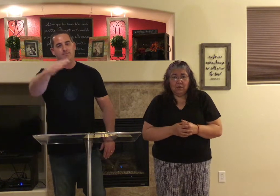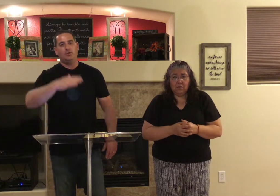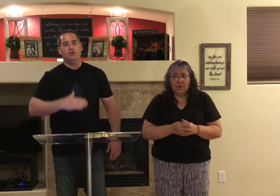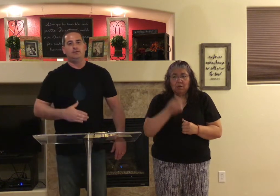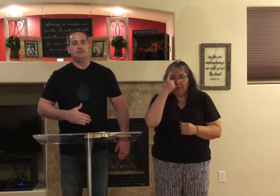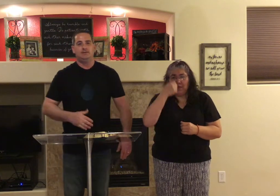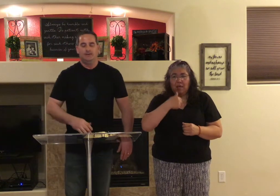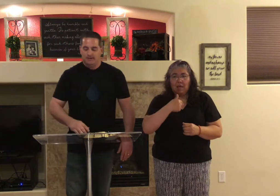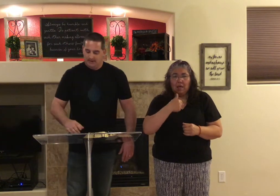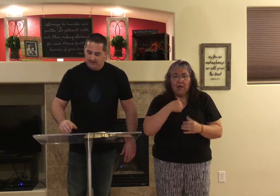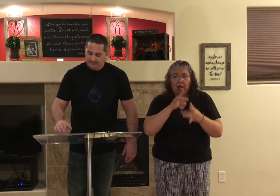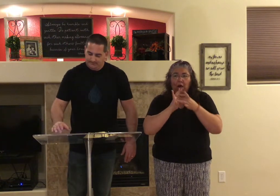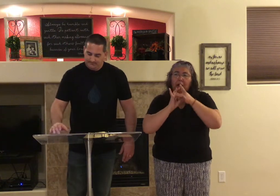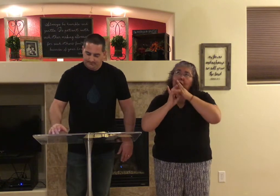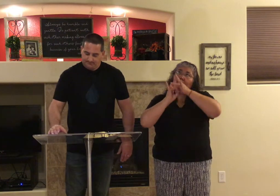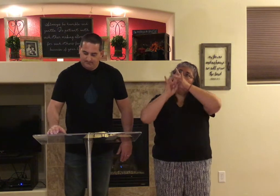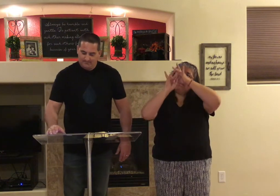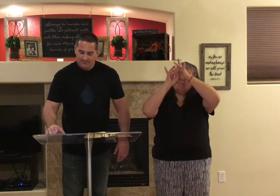Because I'm yours.